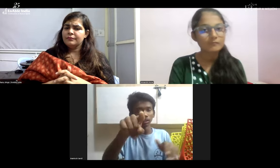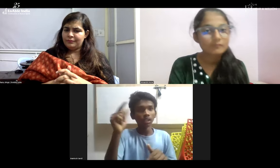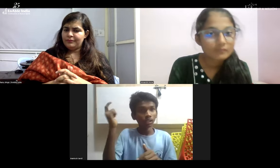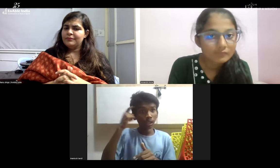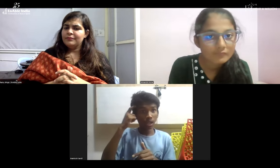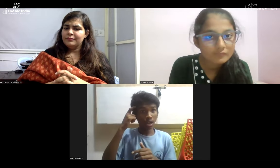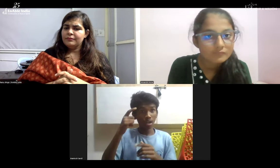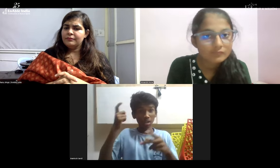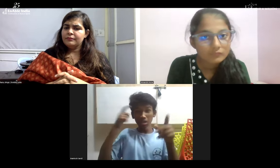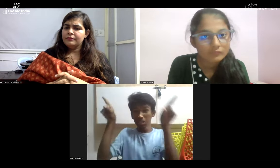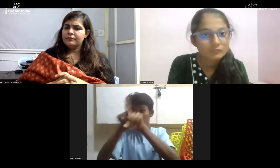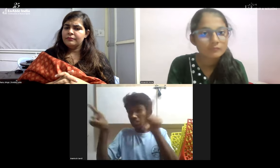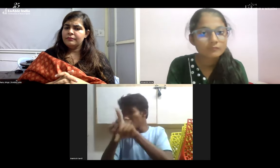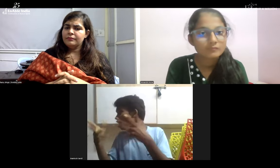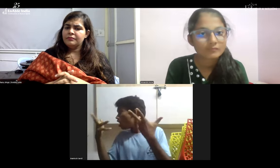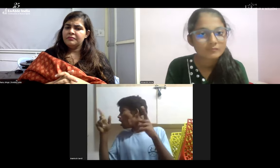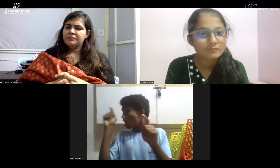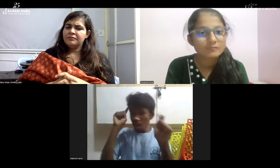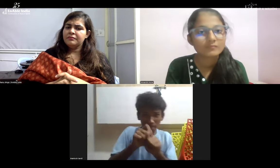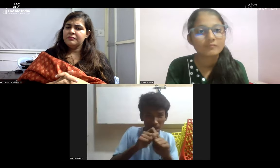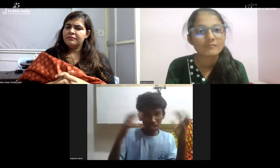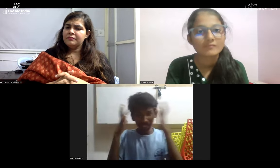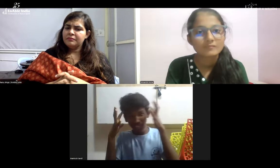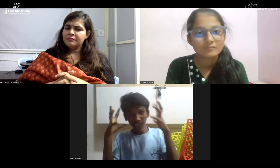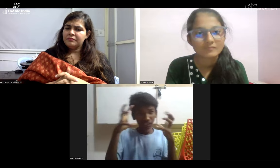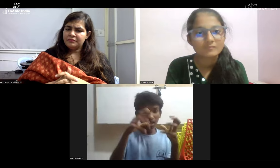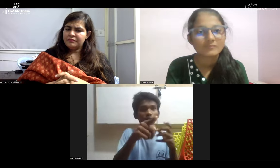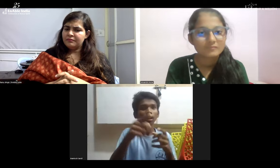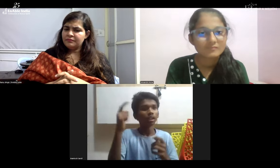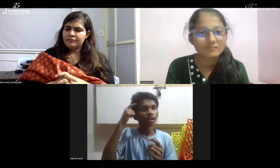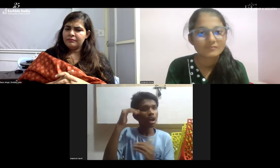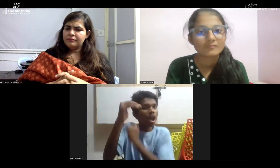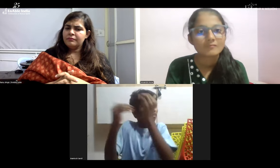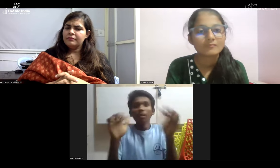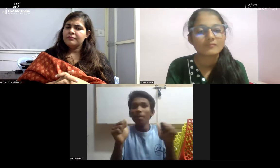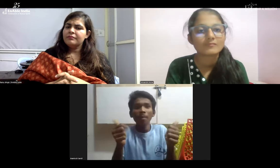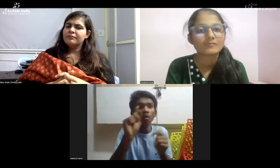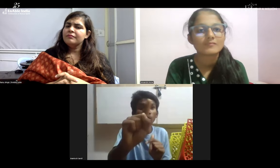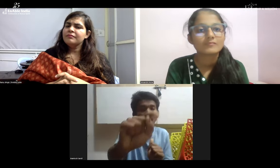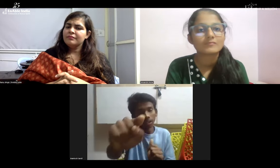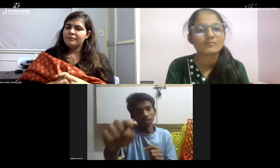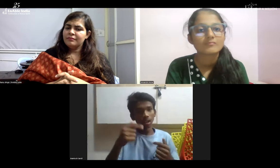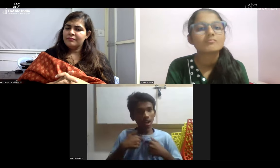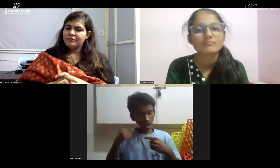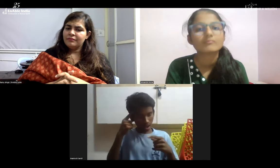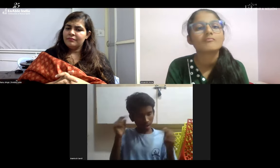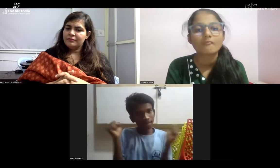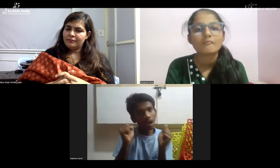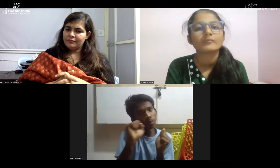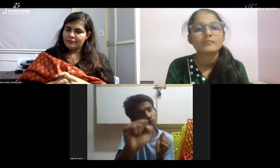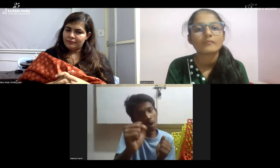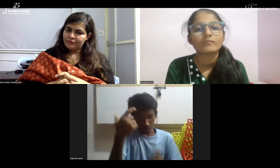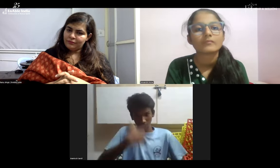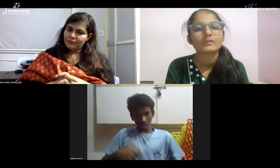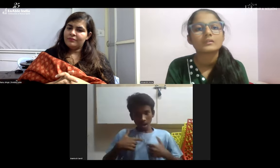Whatever interests you. Yeah, Yes, thank you that for adding. helps us to express ourselves. Good, thank you. Yeah, thank you for adding